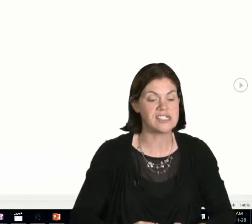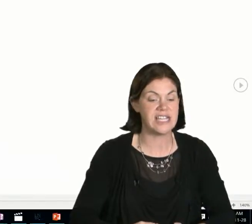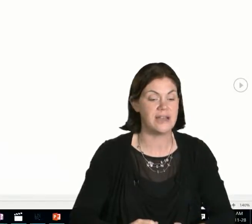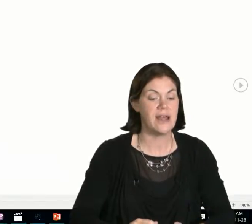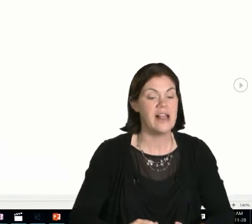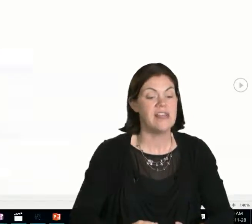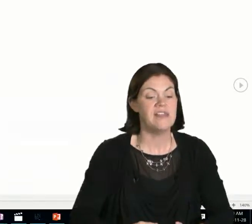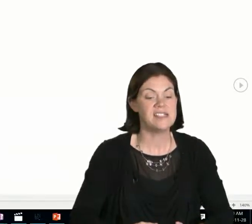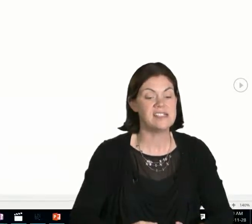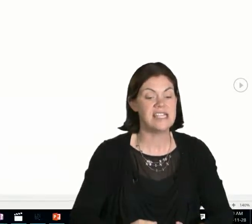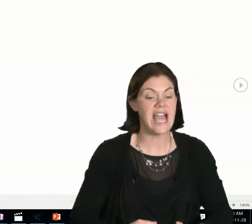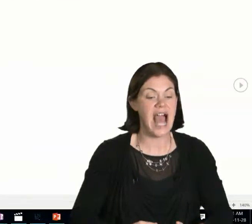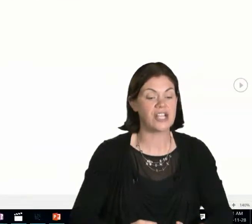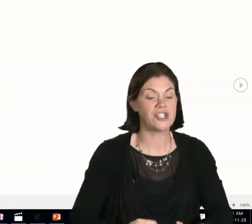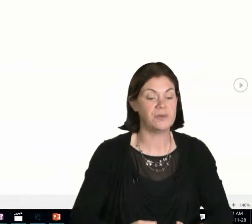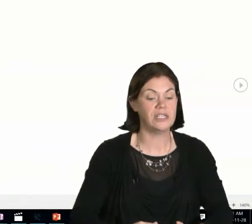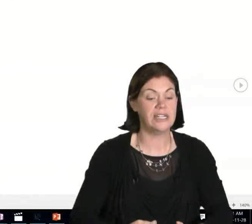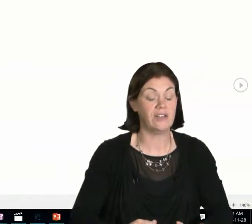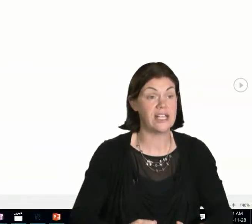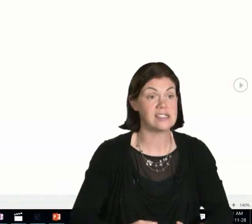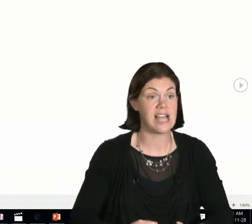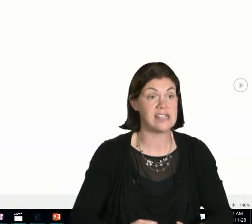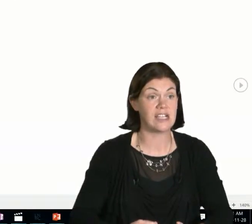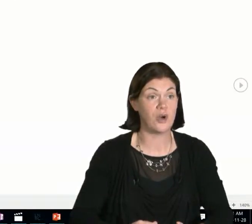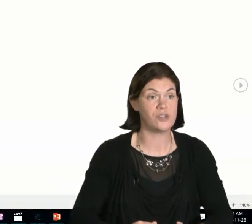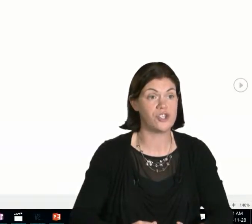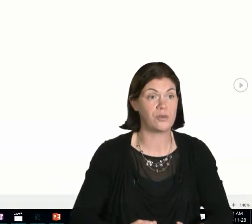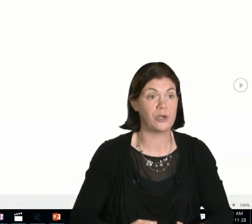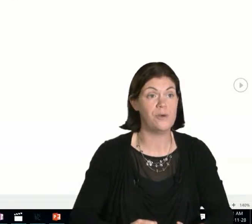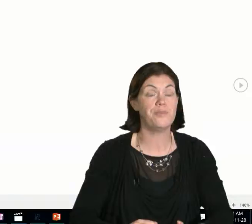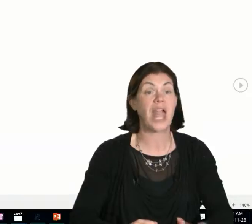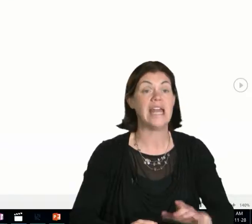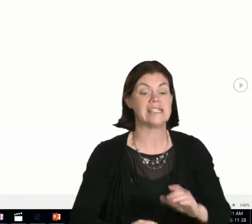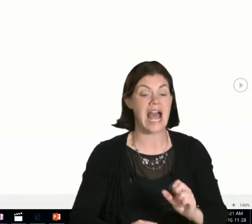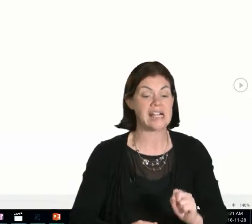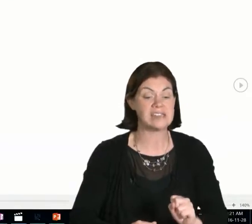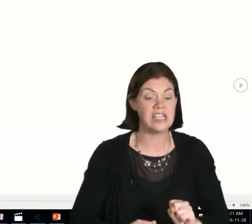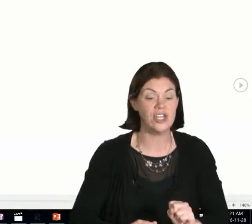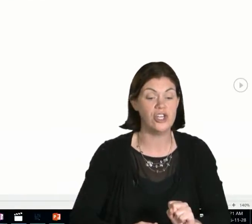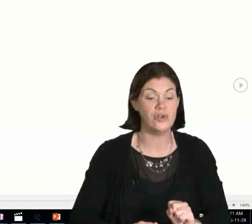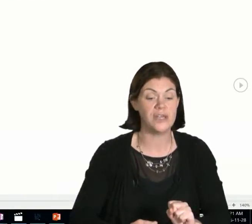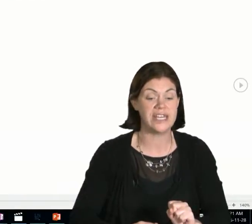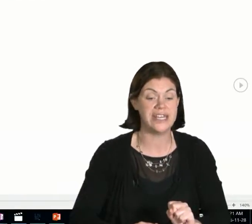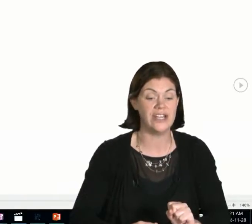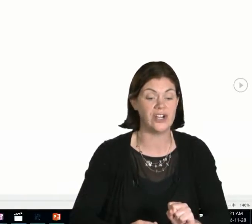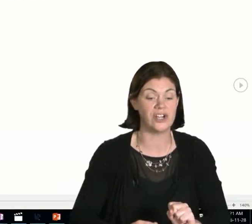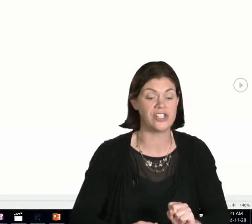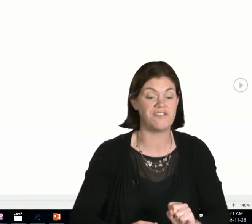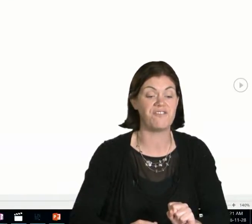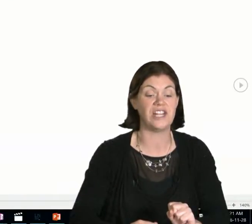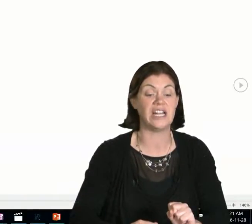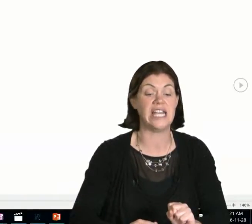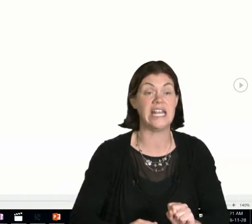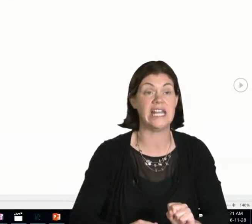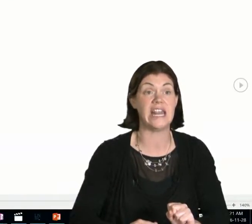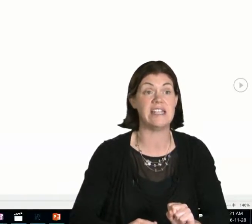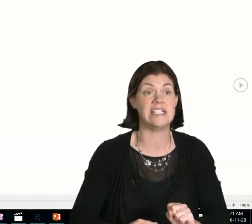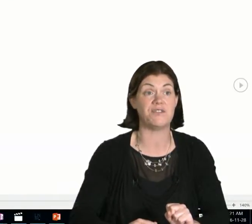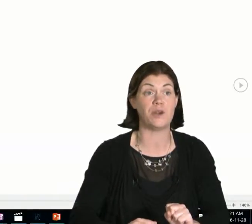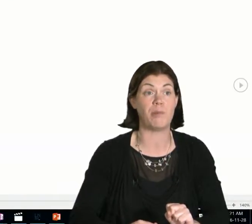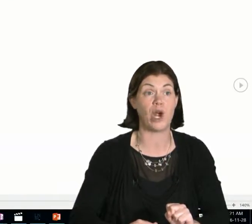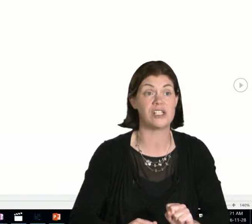you'll see this is the actual lyrics as it goes through. And it's asking you here to fill